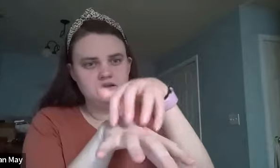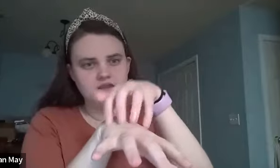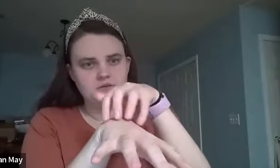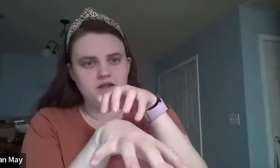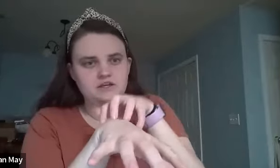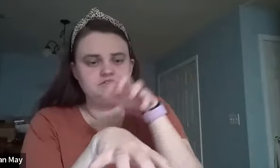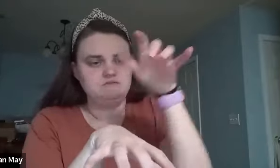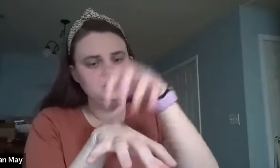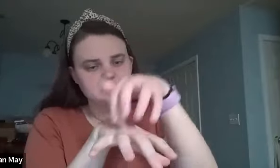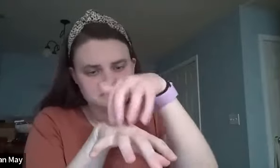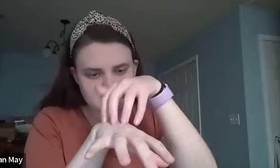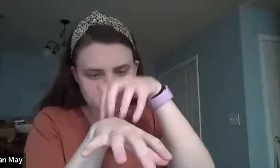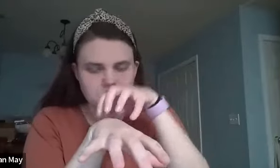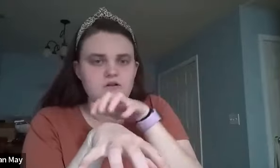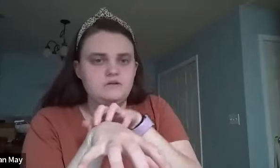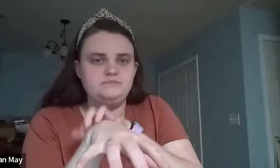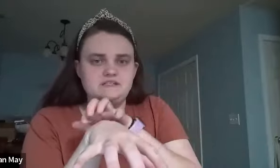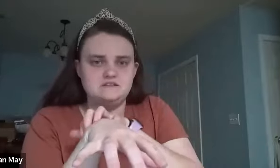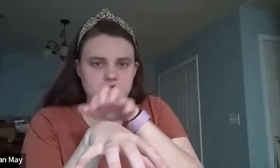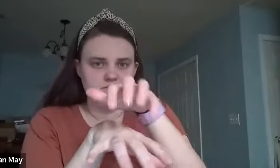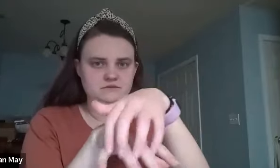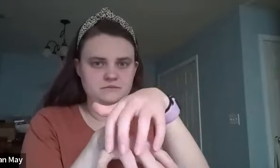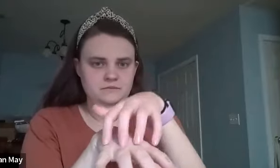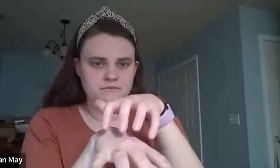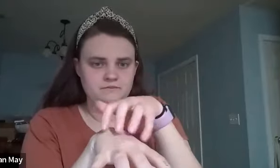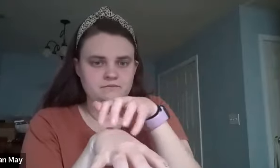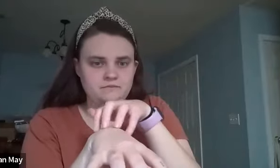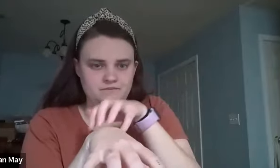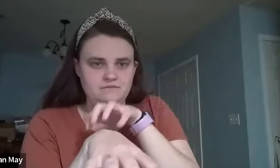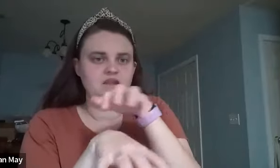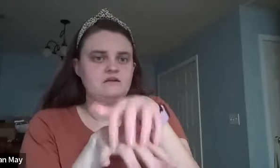think about like your little tip taps are all the pieces of grapes.